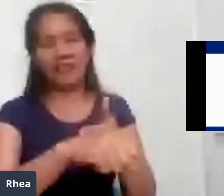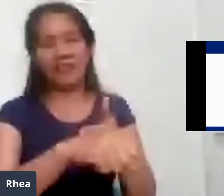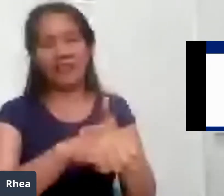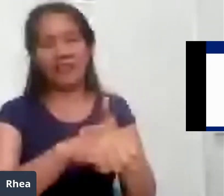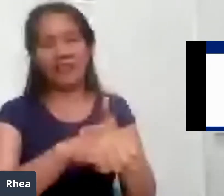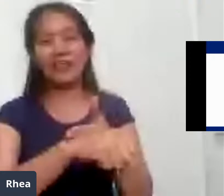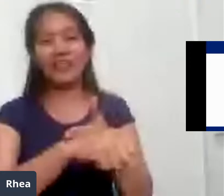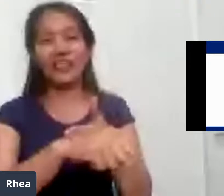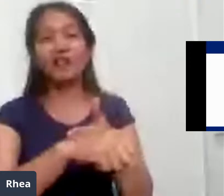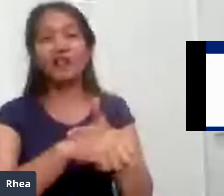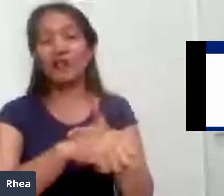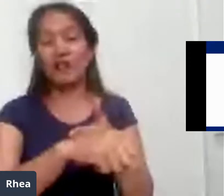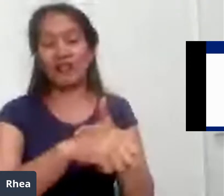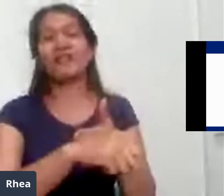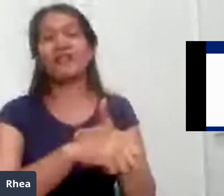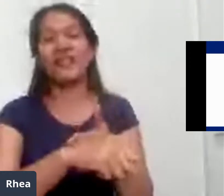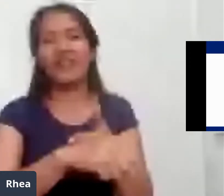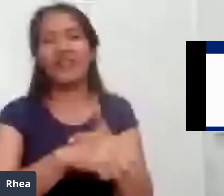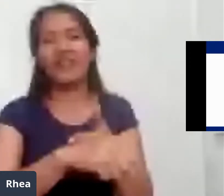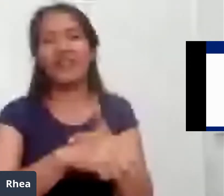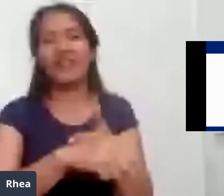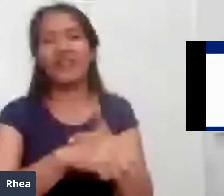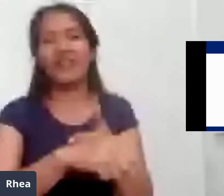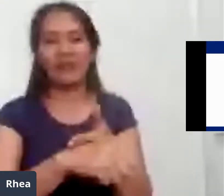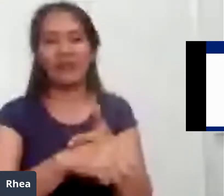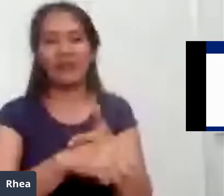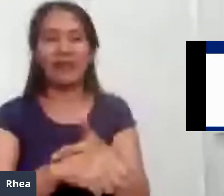gray. Pag nagawa na siyang abo, gray.